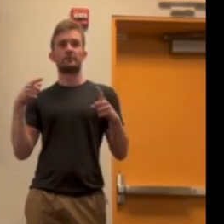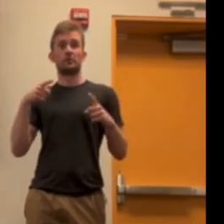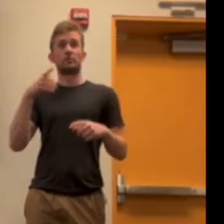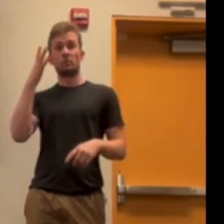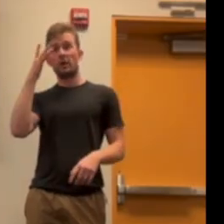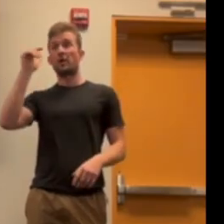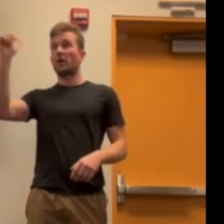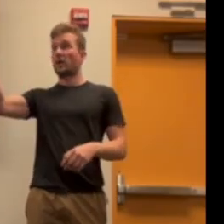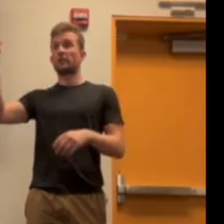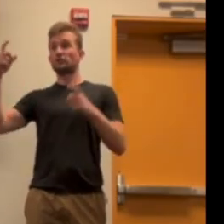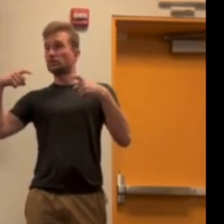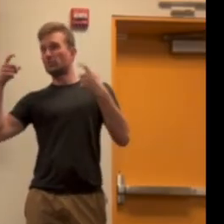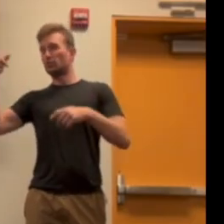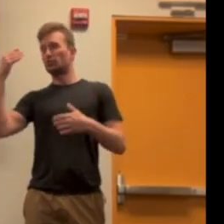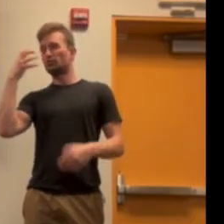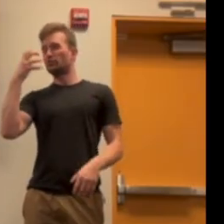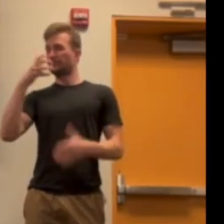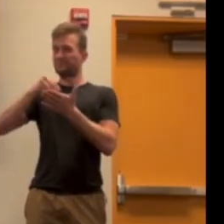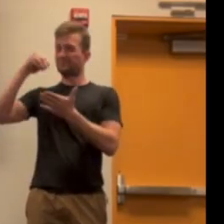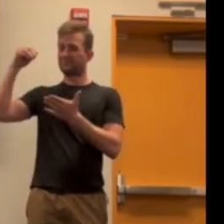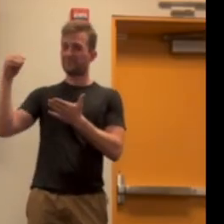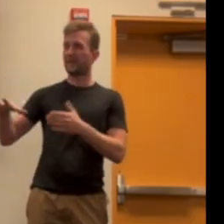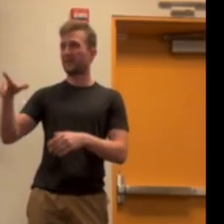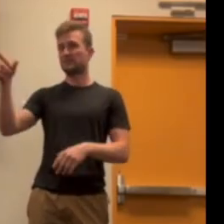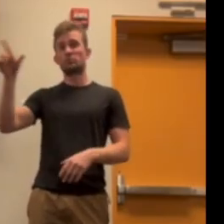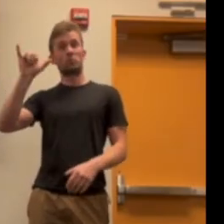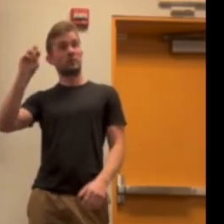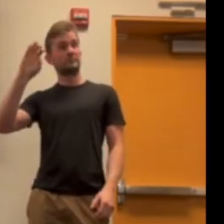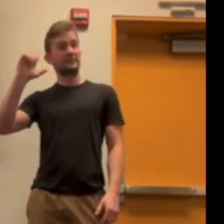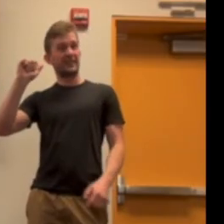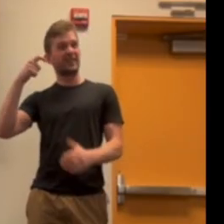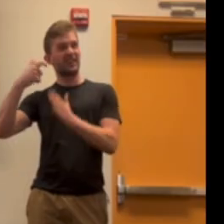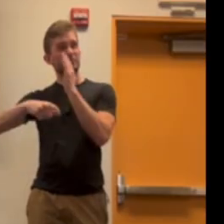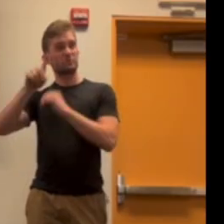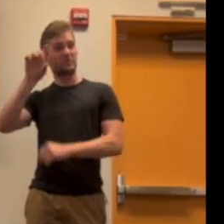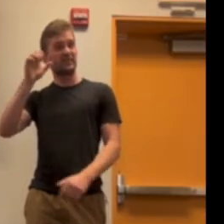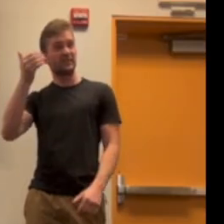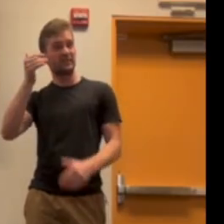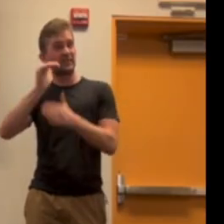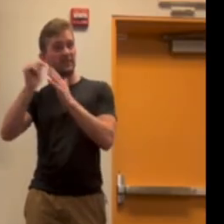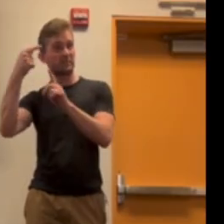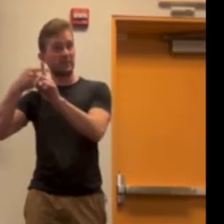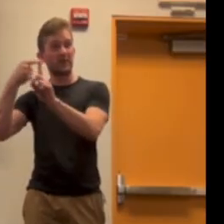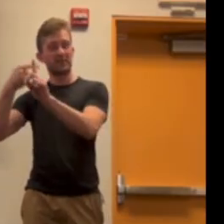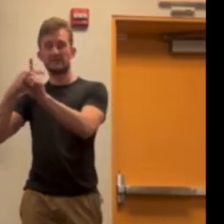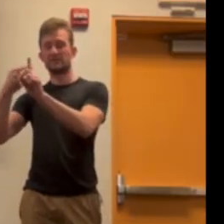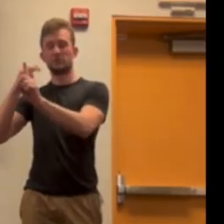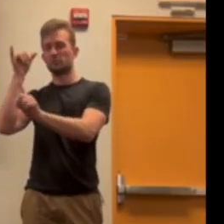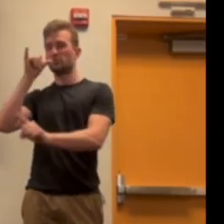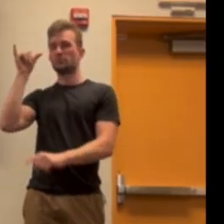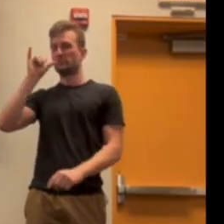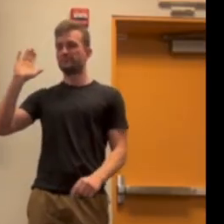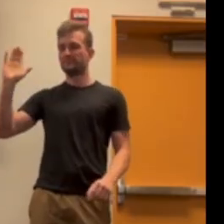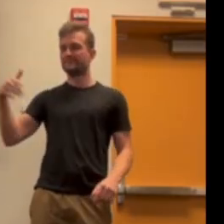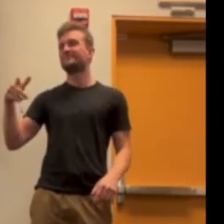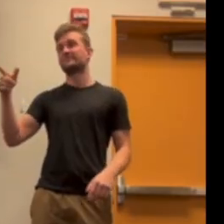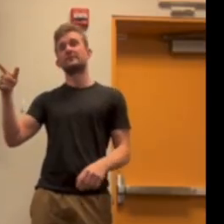now. I pay $150 for the ride a month, and that's it's the family plan too. But